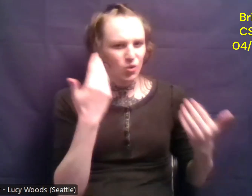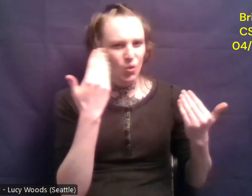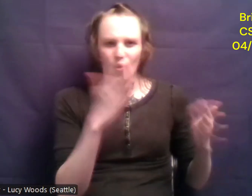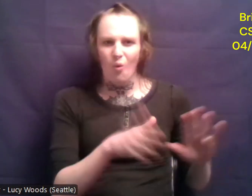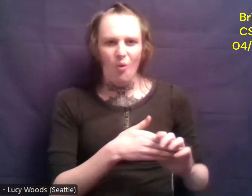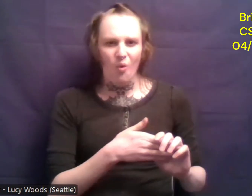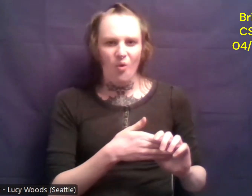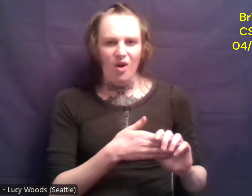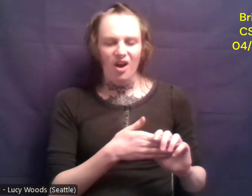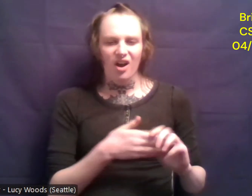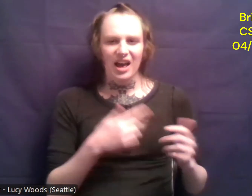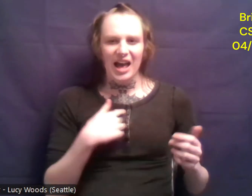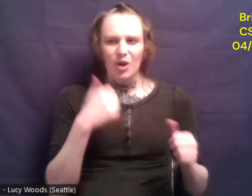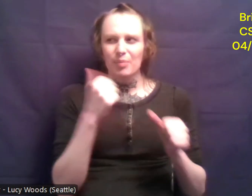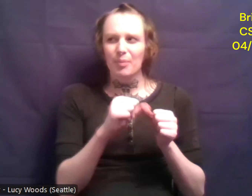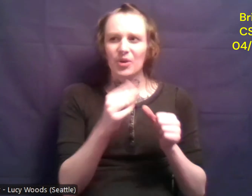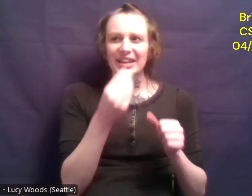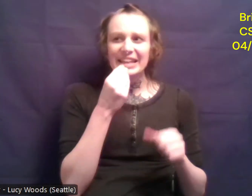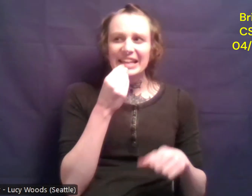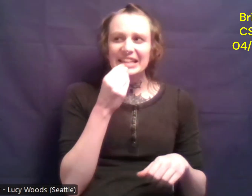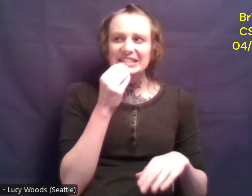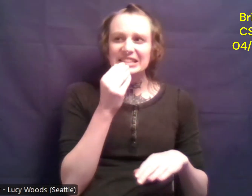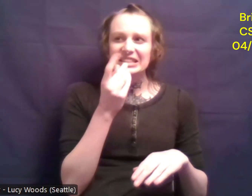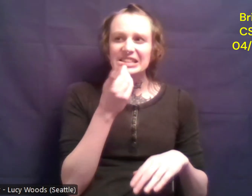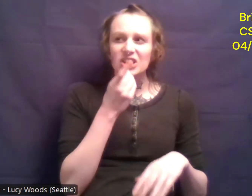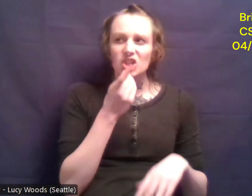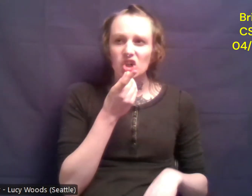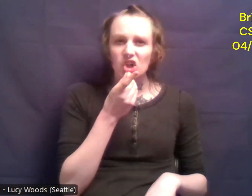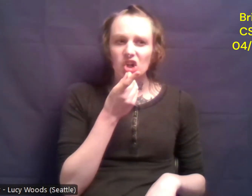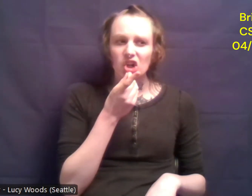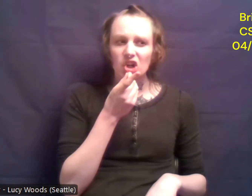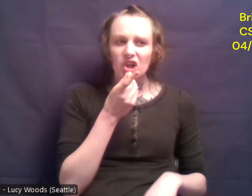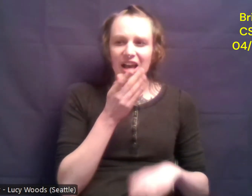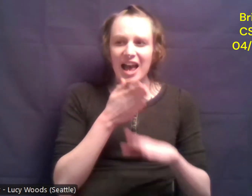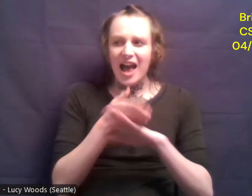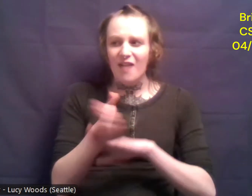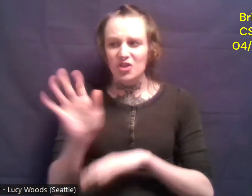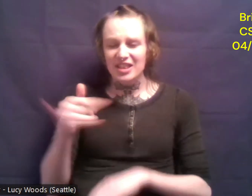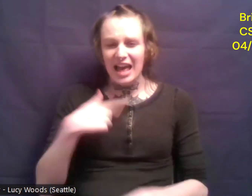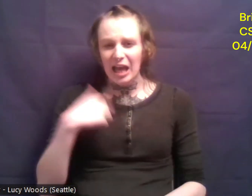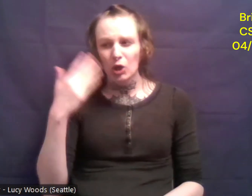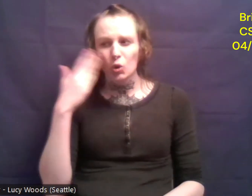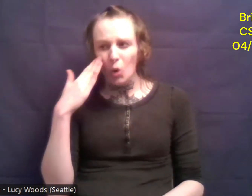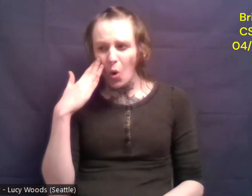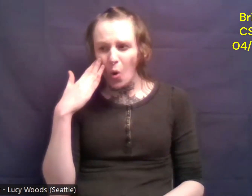remember like really eating dinner last night, but I know that like we went out and got ready and stuff, but